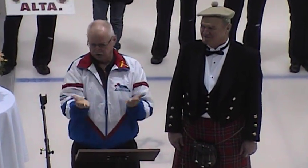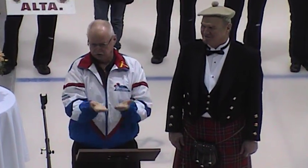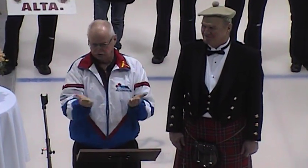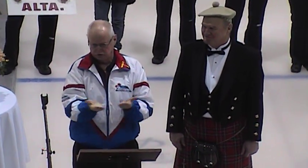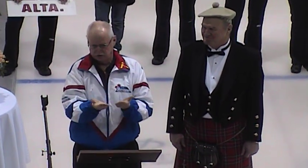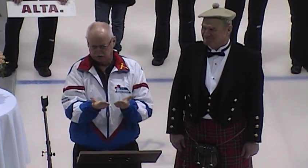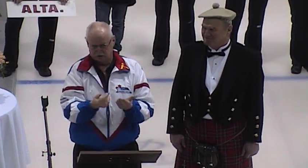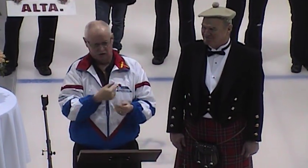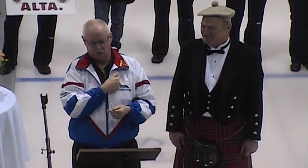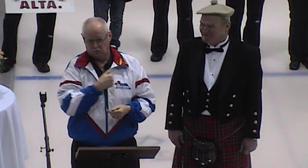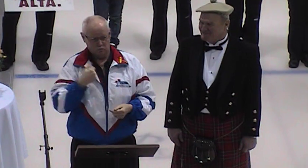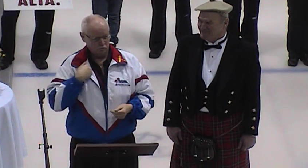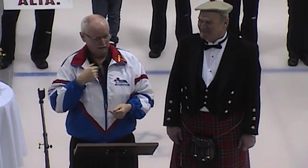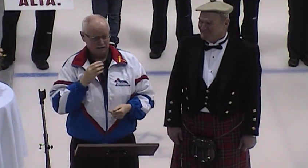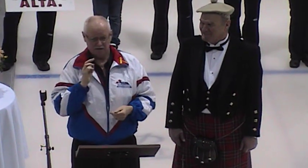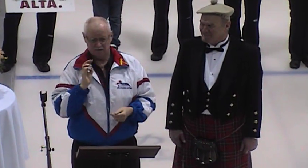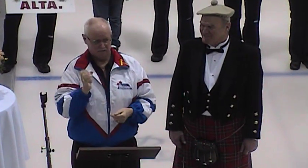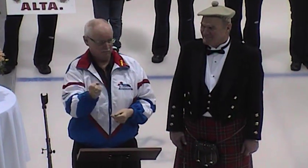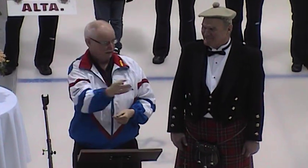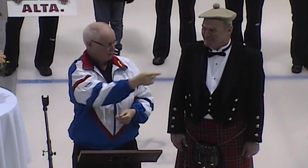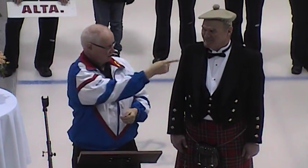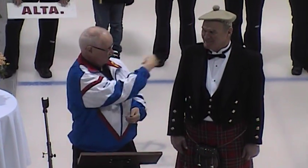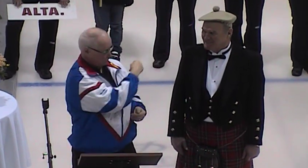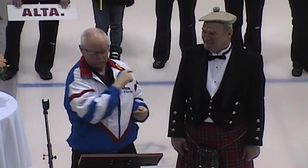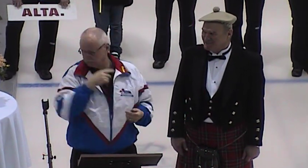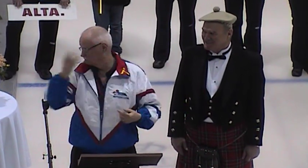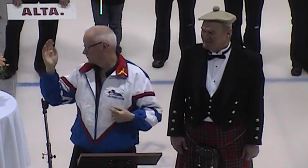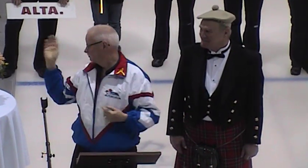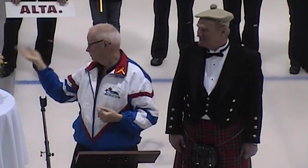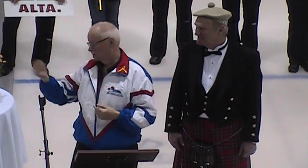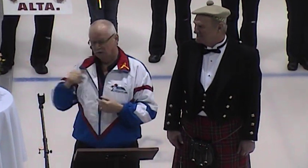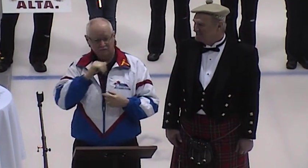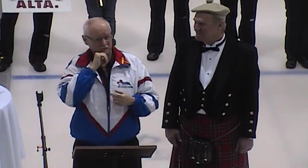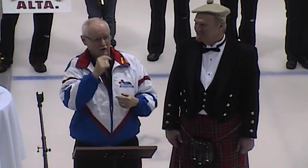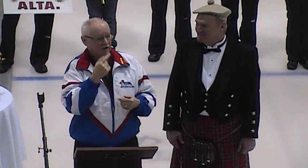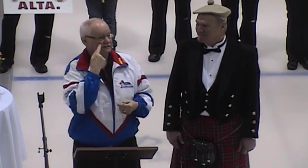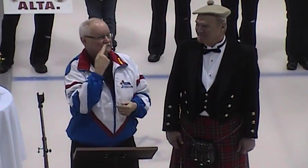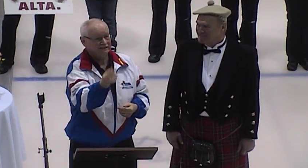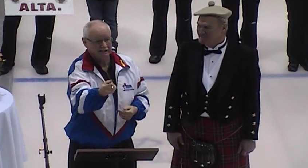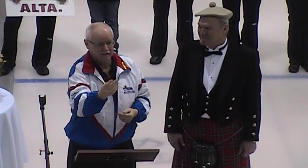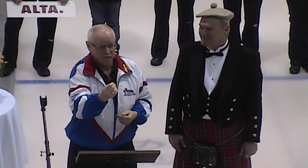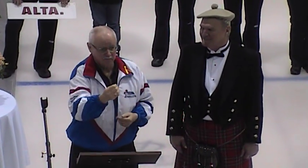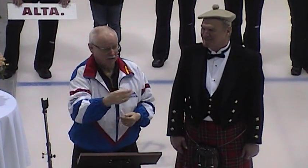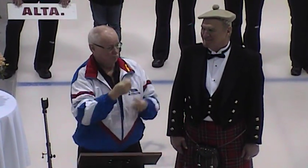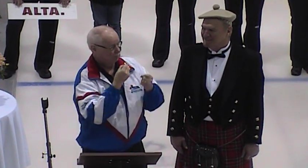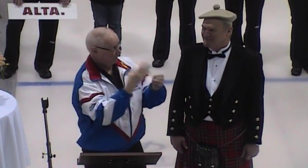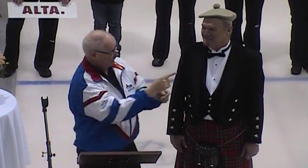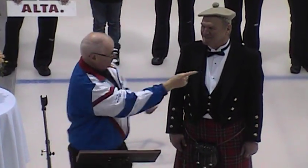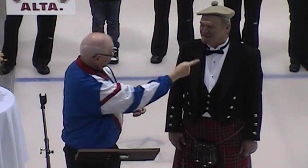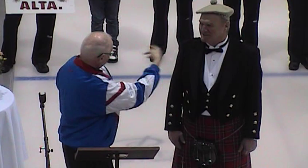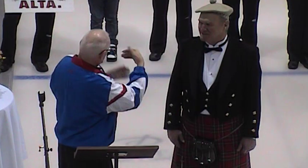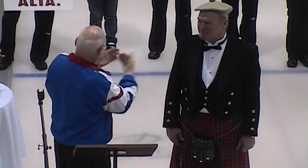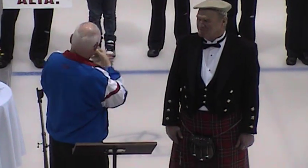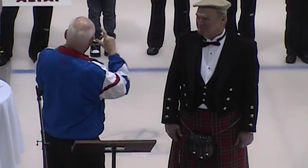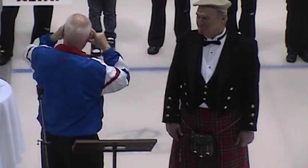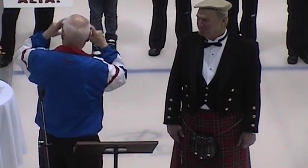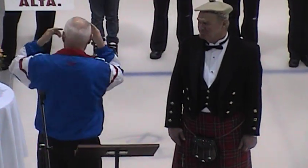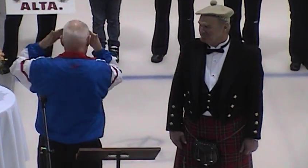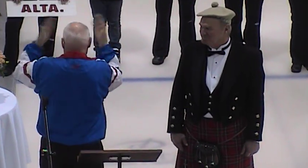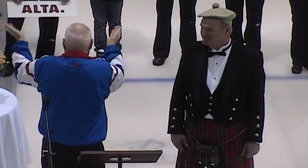1979 is actually here present with us. Many of you who are curling may not have realized that